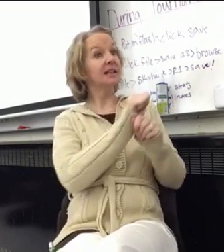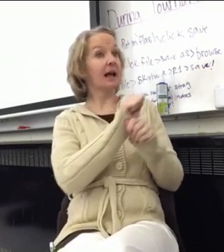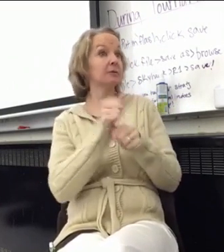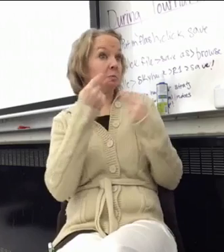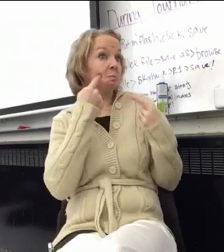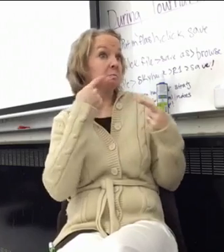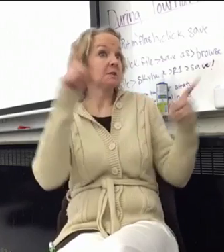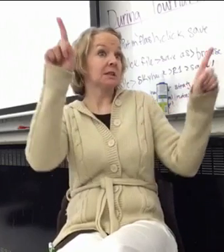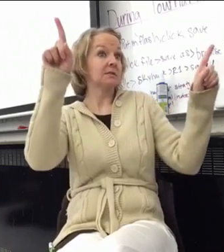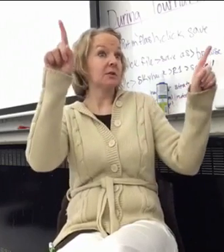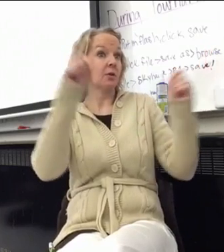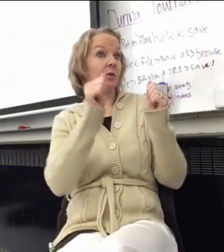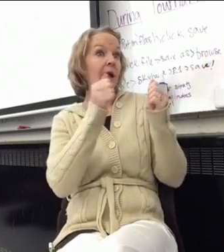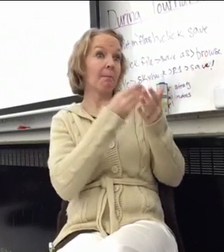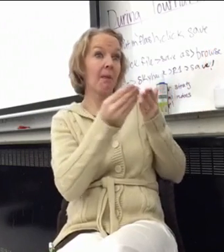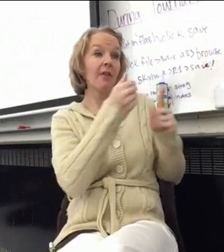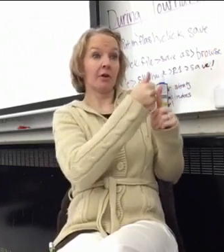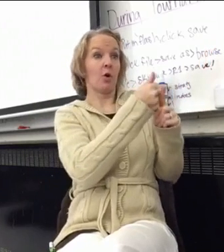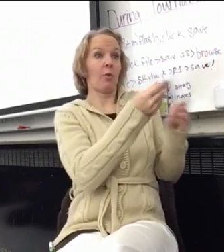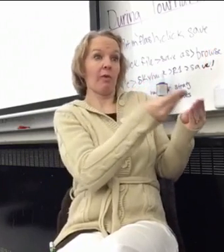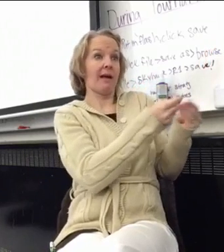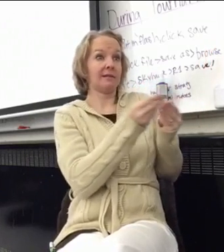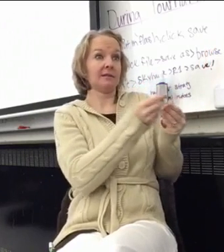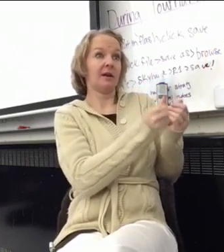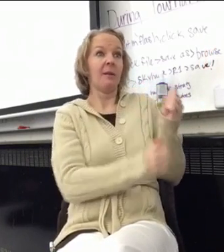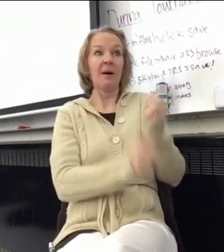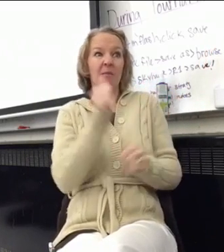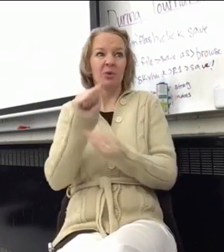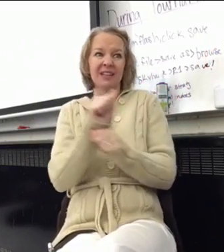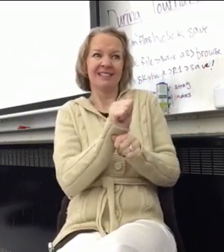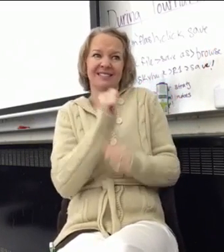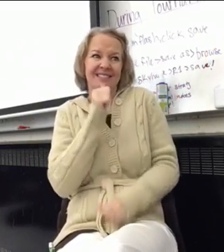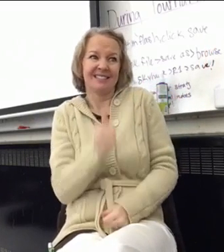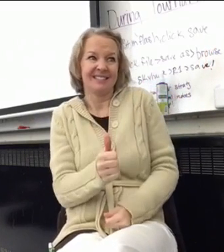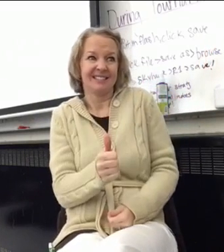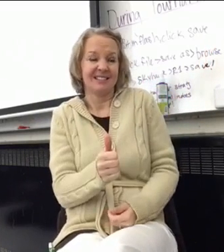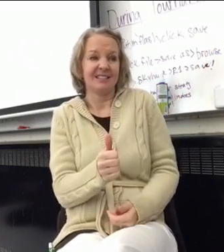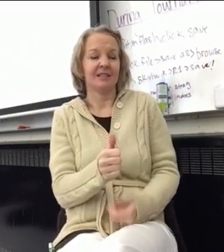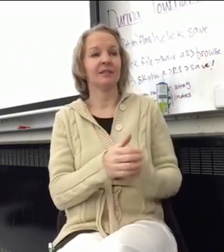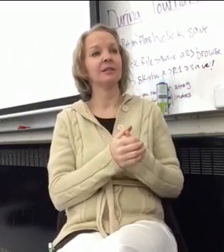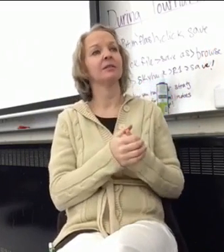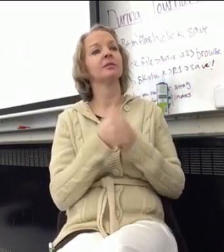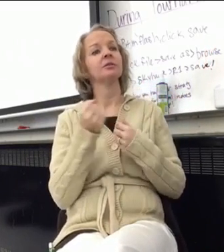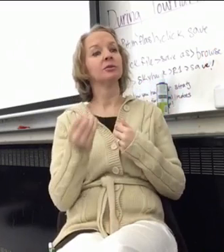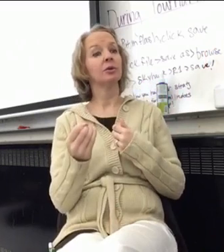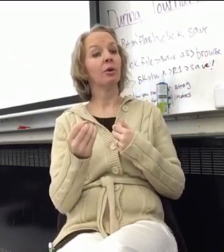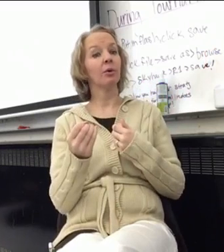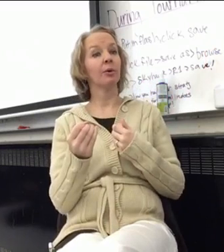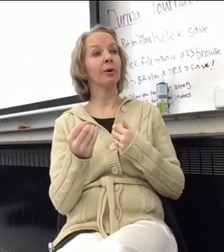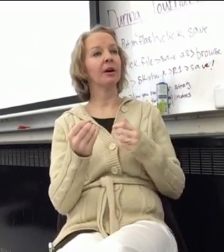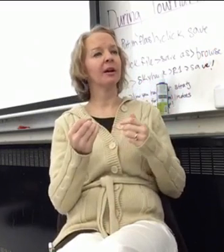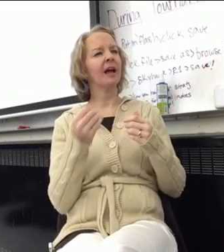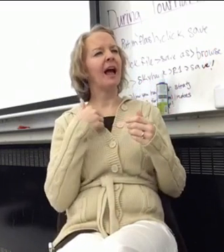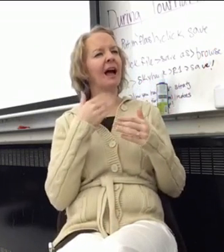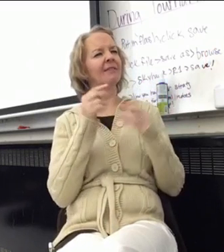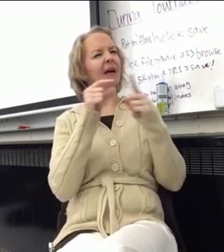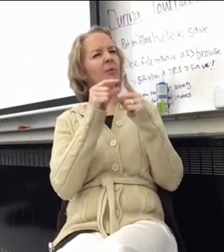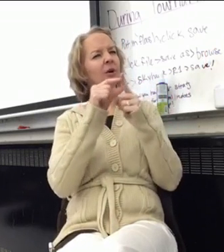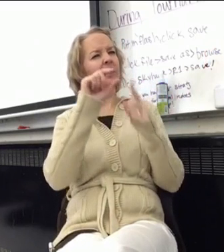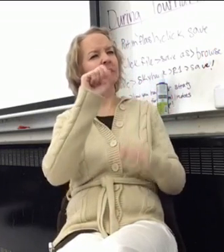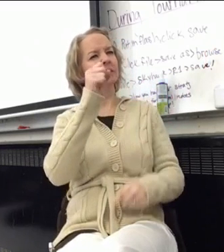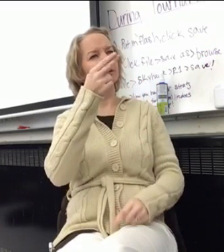were successful in buying their own land. Most of the slaves didn't. So what's going to begin, if you will go ahead and highlight the word